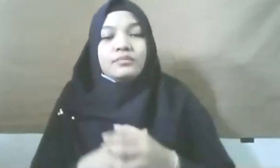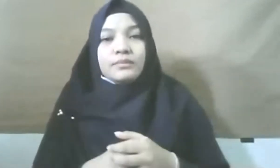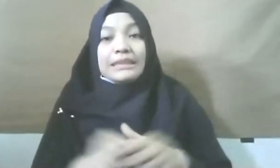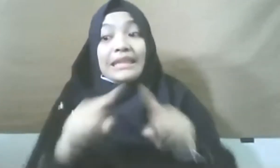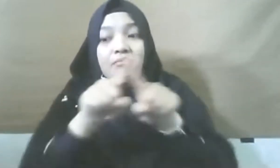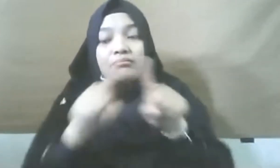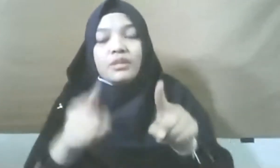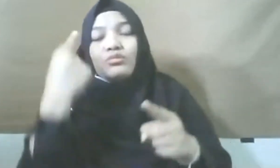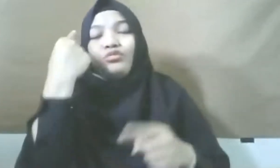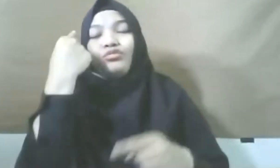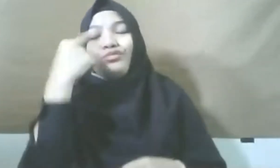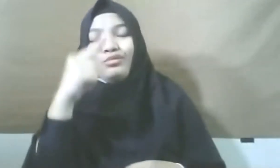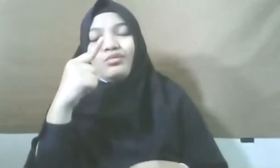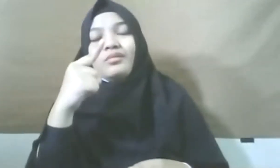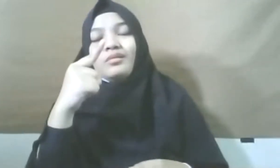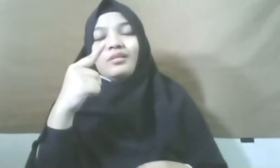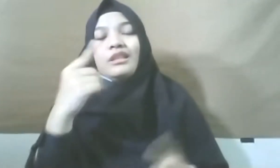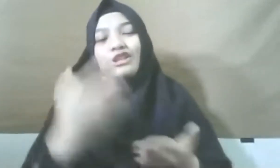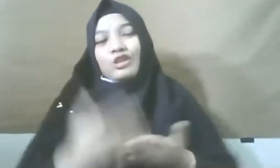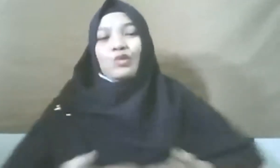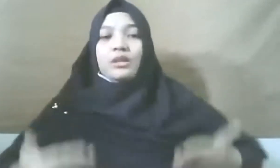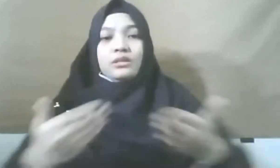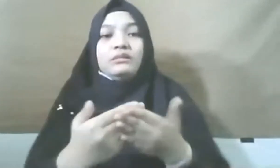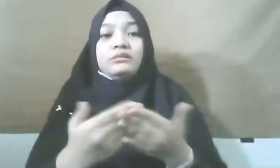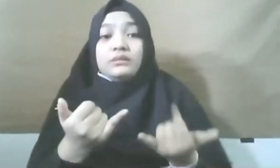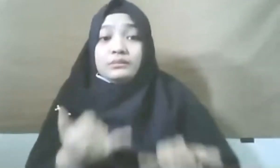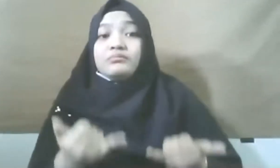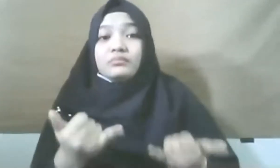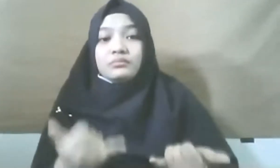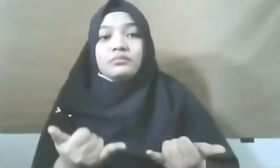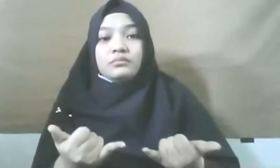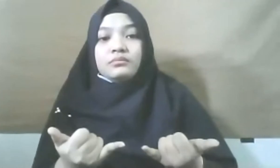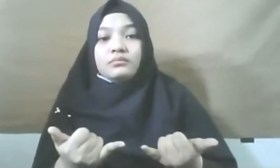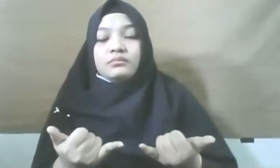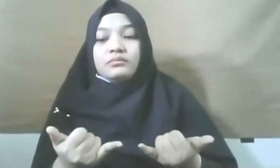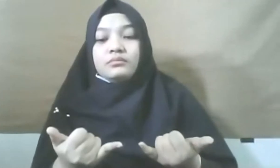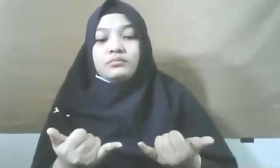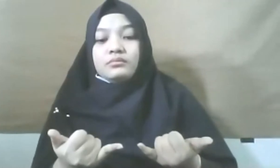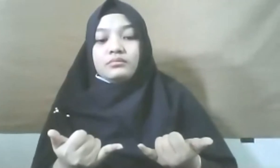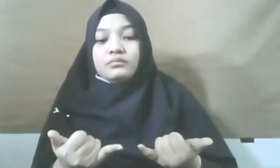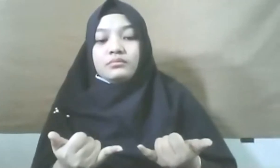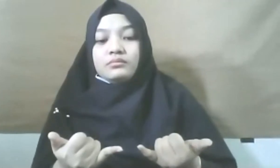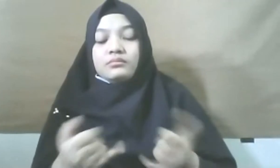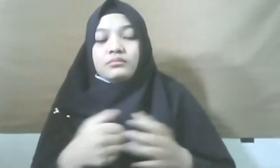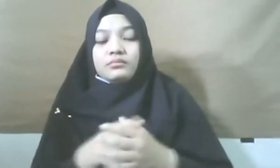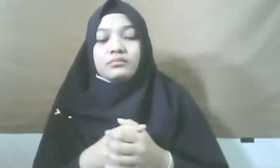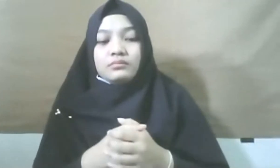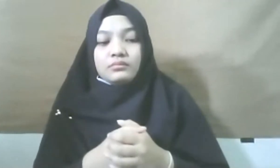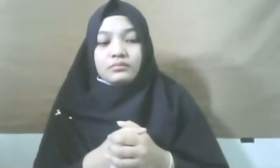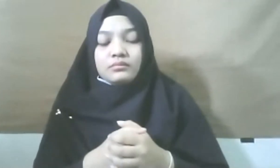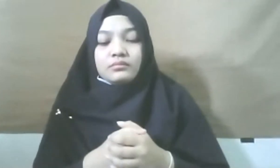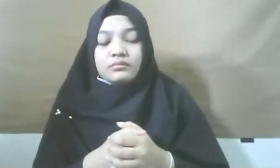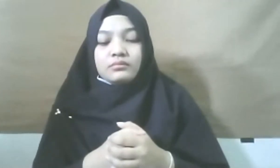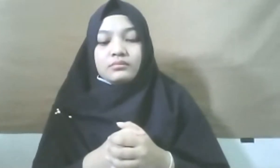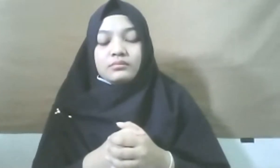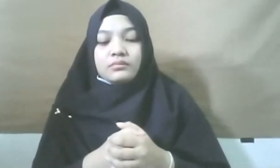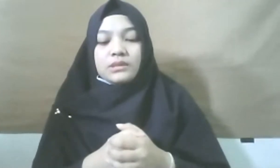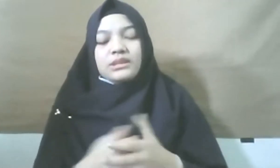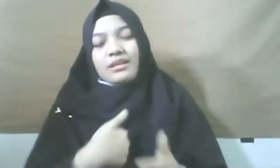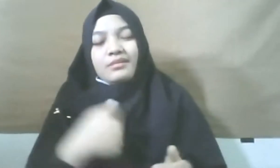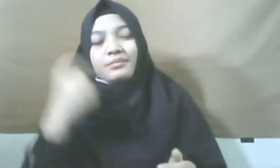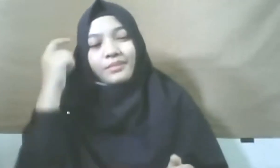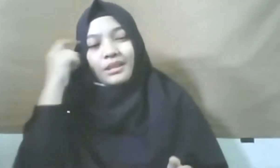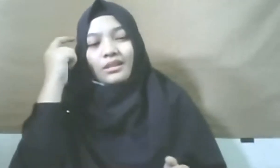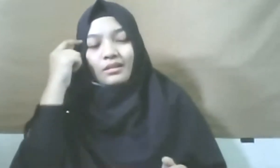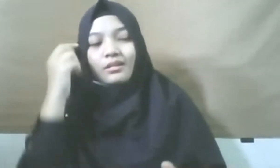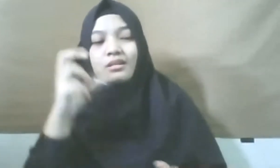moment, probably also relating to the next question from Ibu Ninu, I think